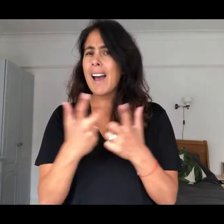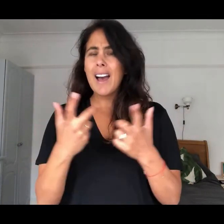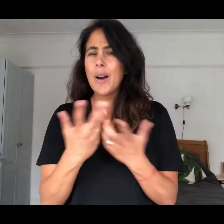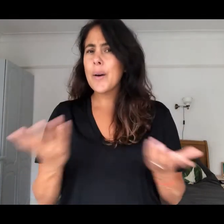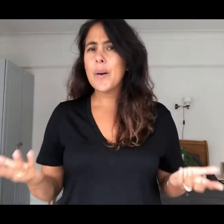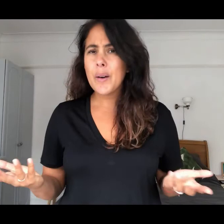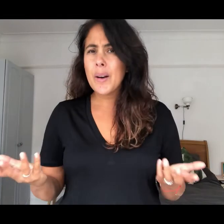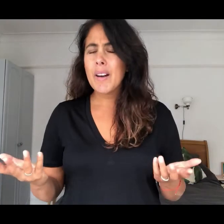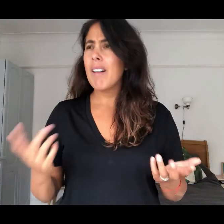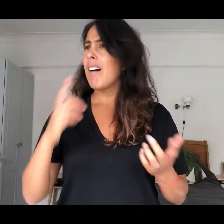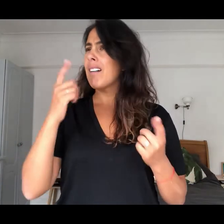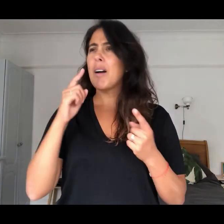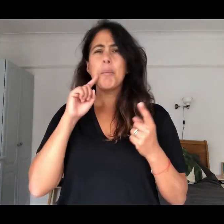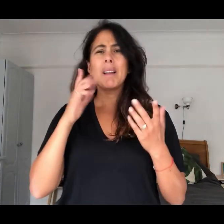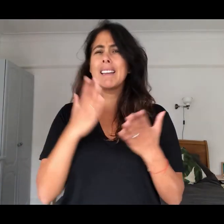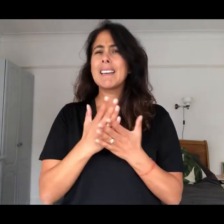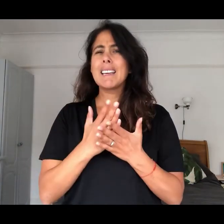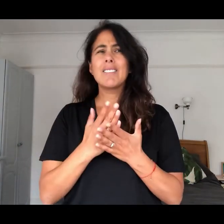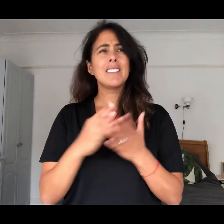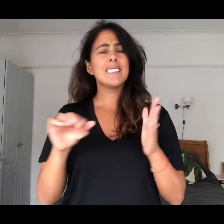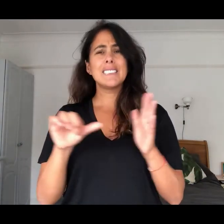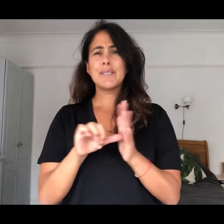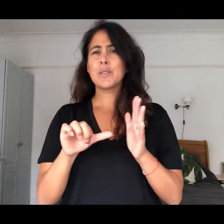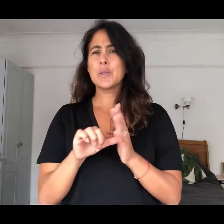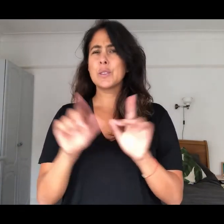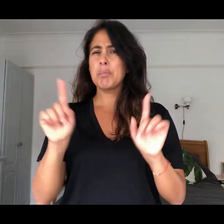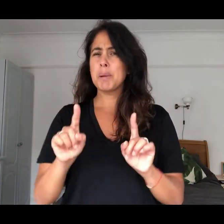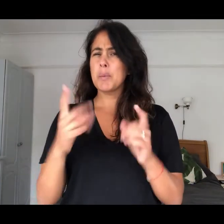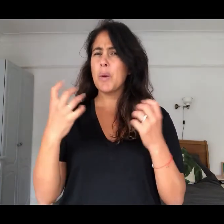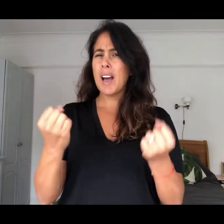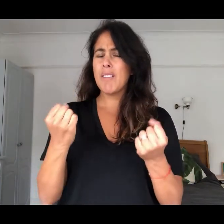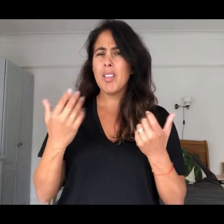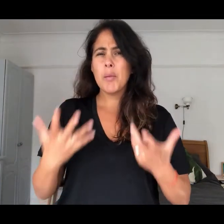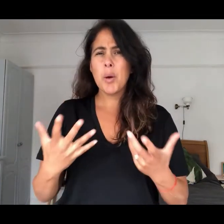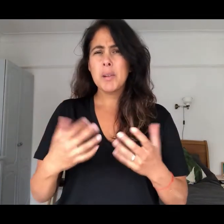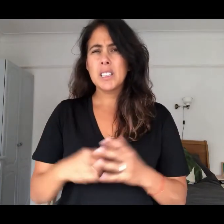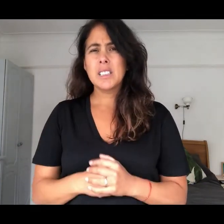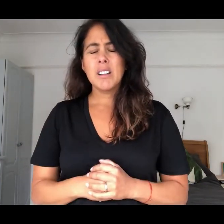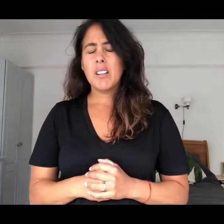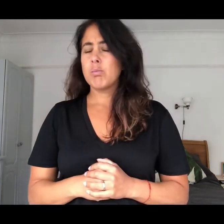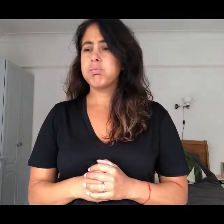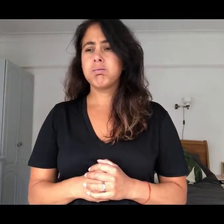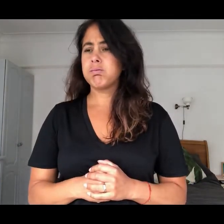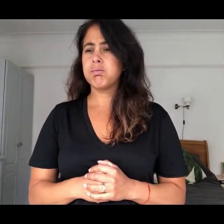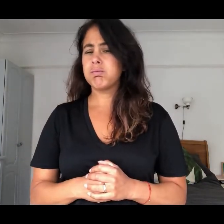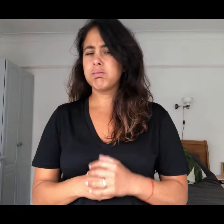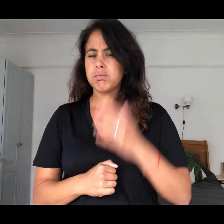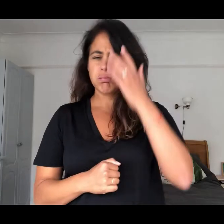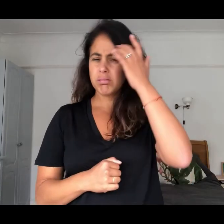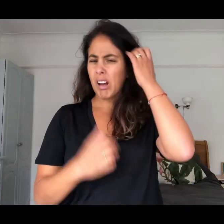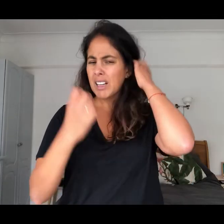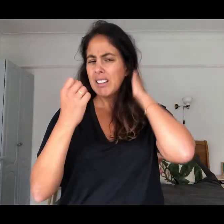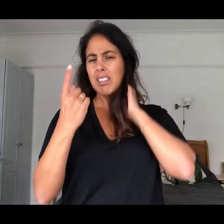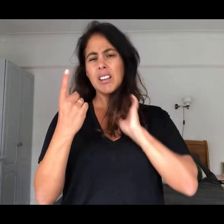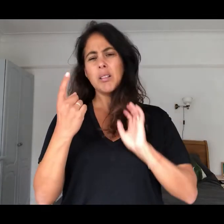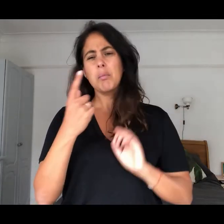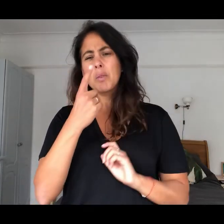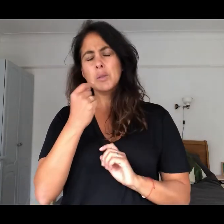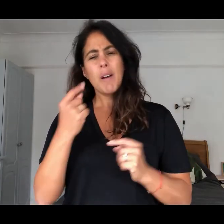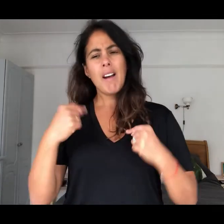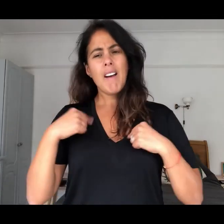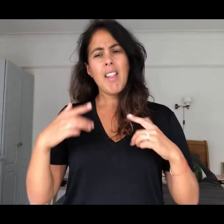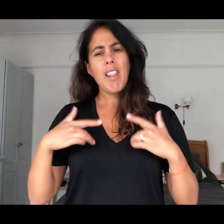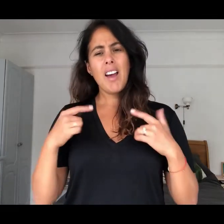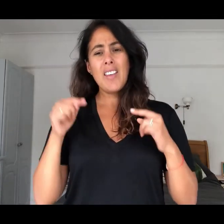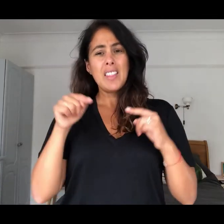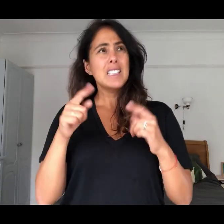food. I can't believe some of the difficulties people are facing. I didn't think it was possible, not in our